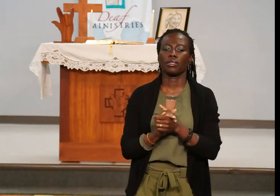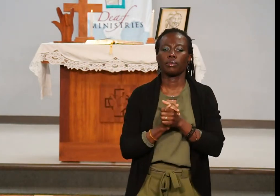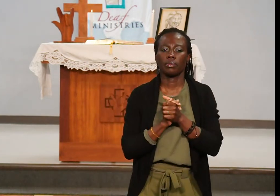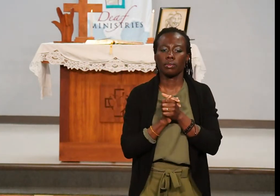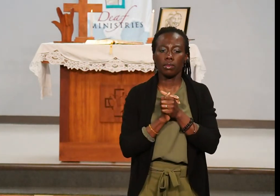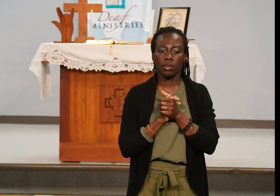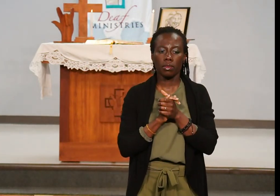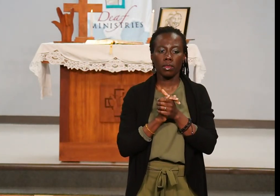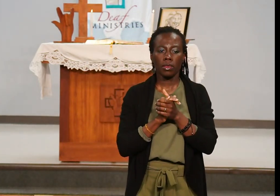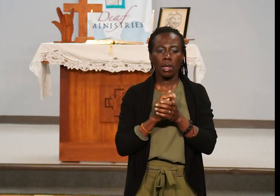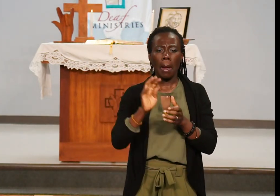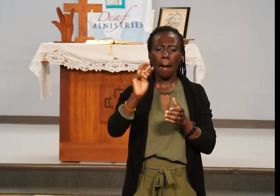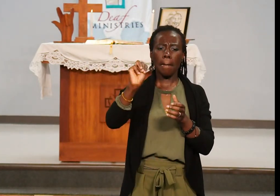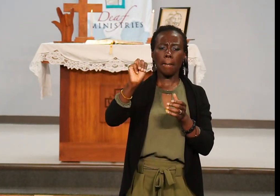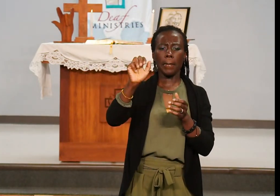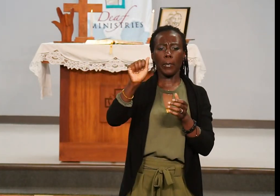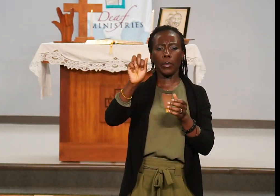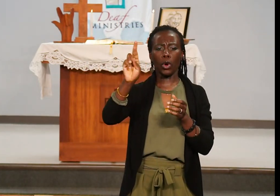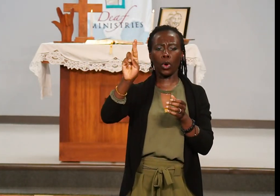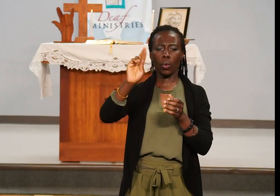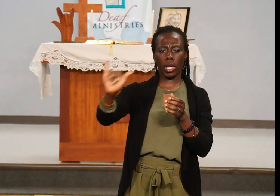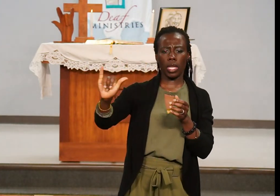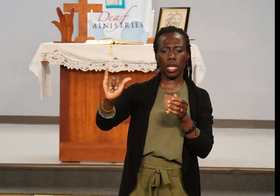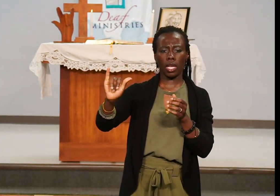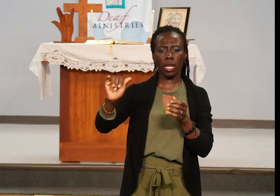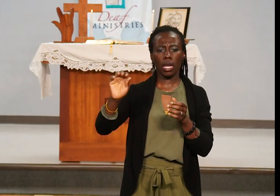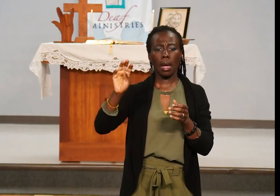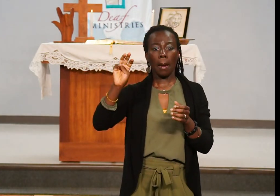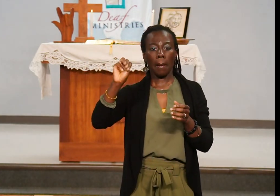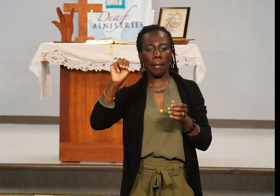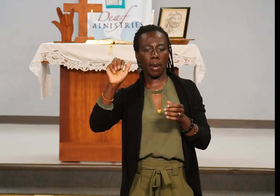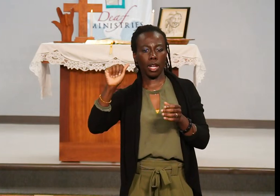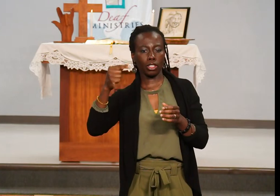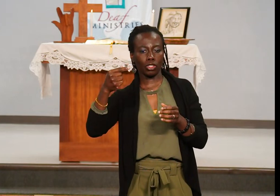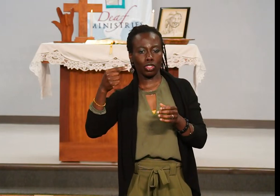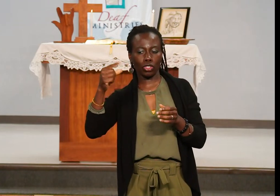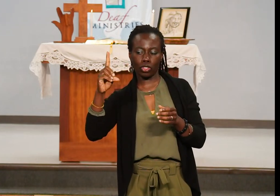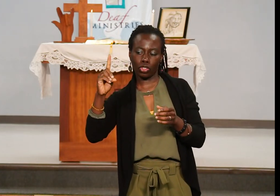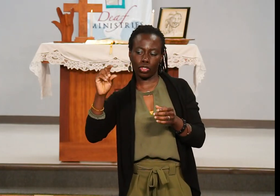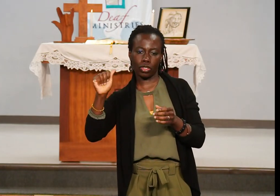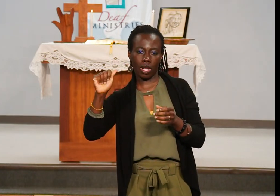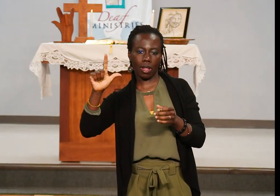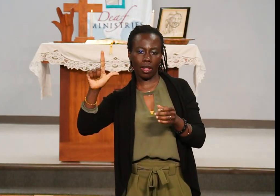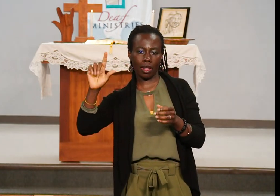Let's all give praise. Hallelujah. Mary Magdalene.